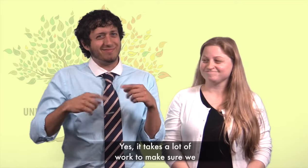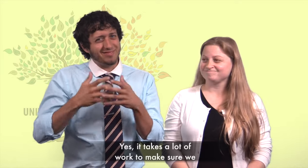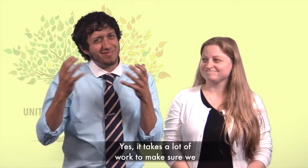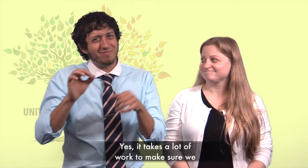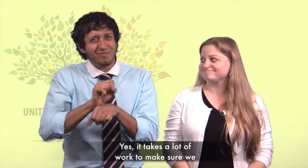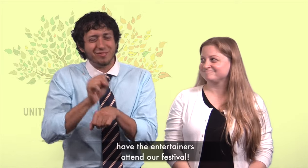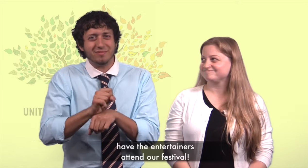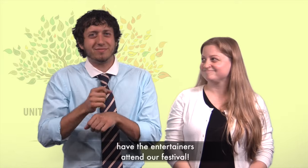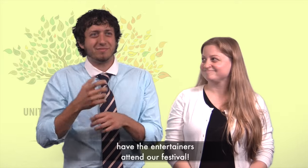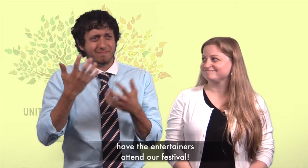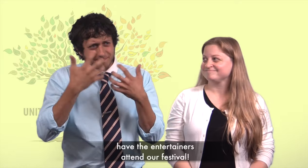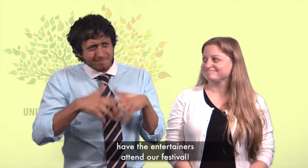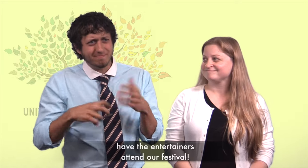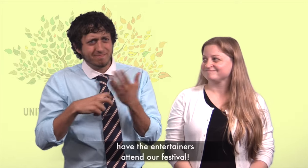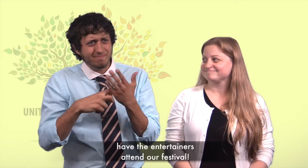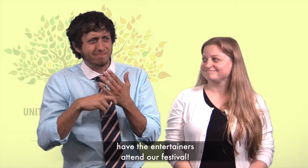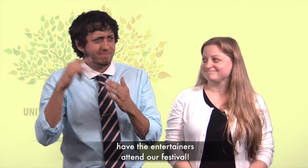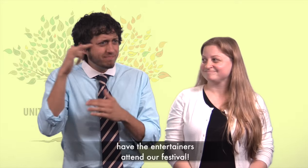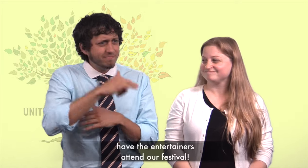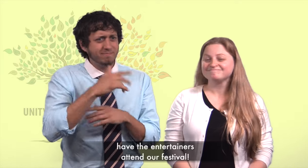guests and entertainers at our festival.